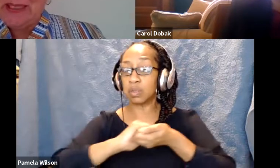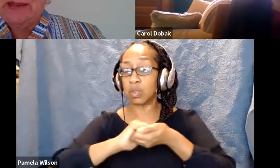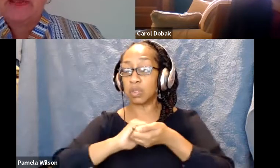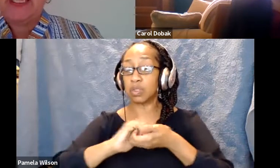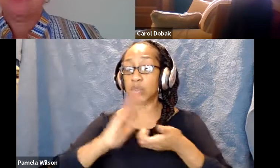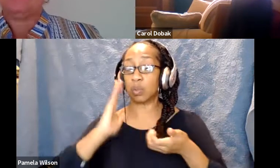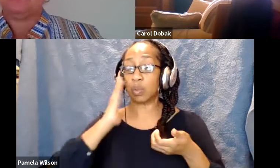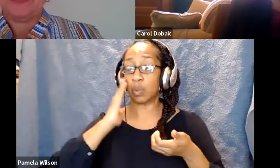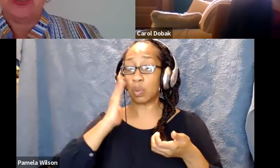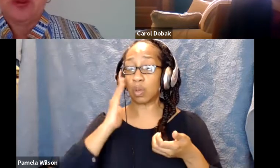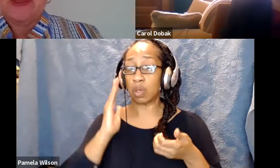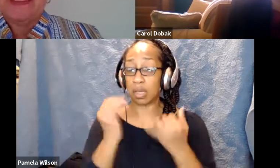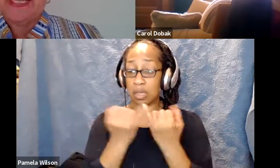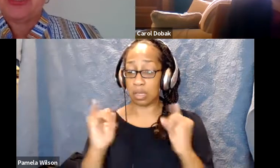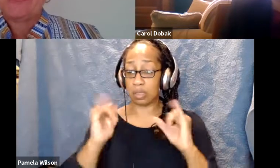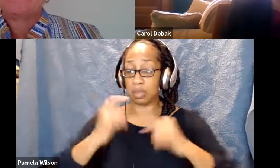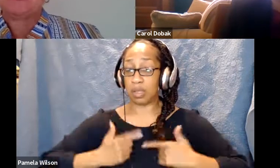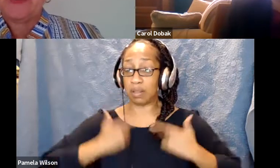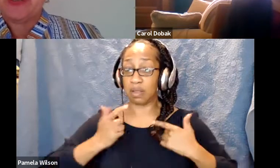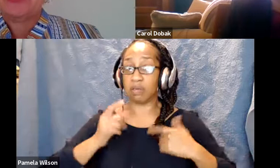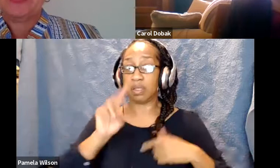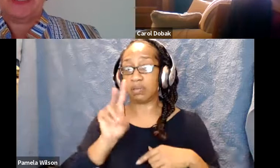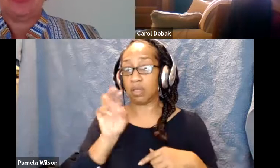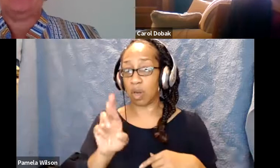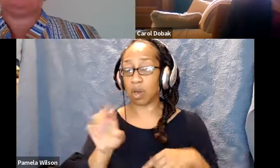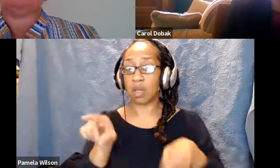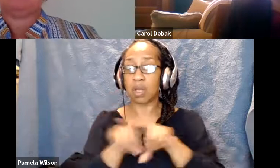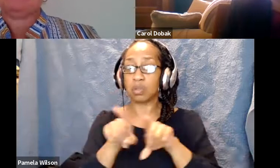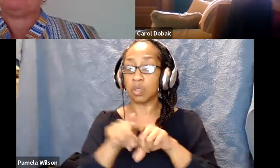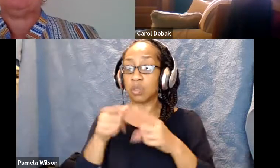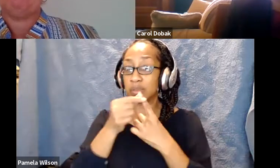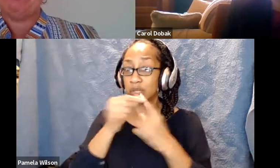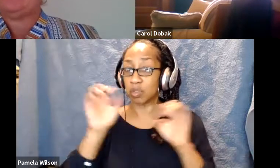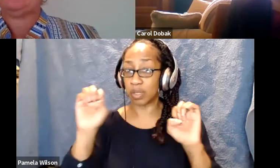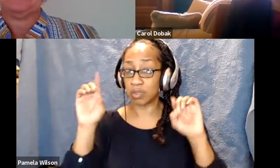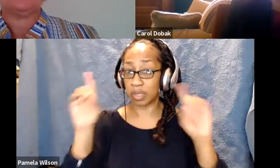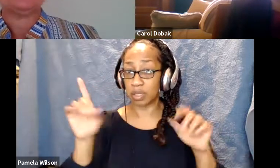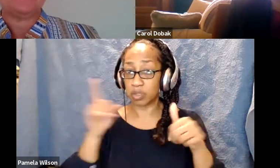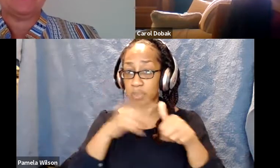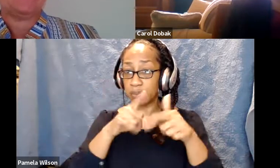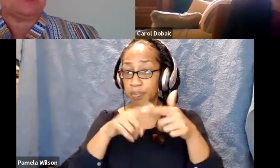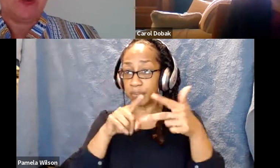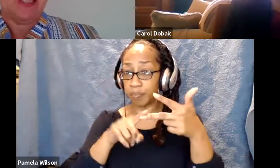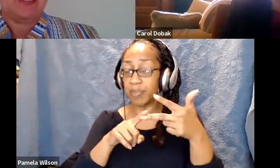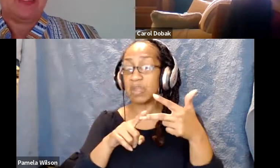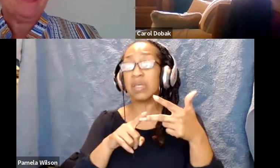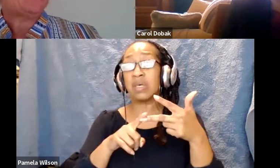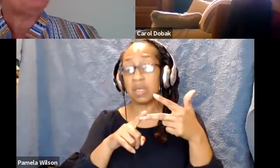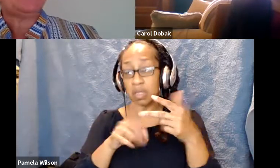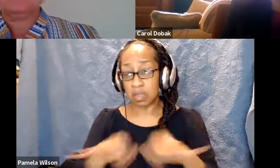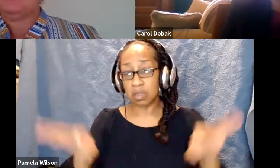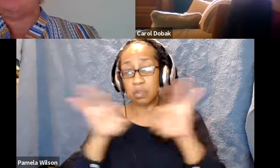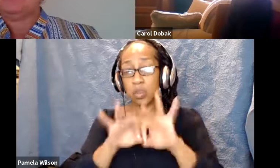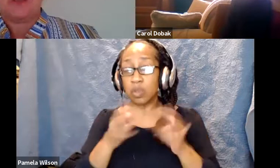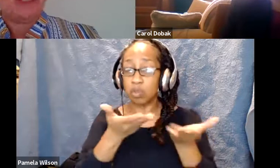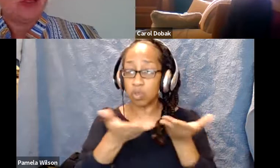across independent living, vocational rehabilitation, and special education, there are many critical services and supports,